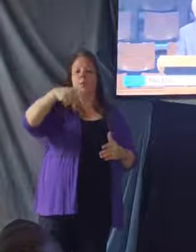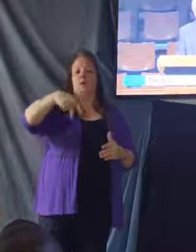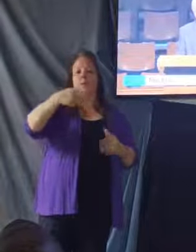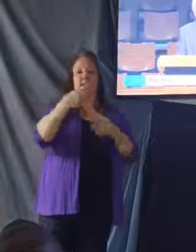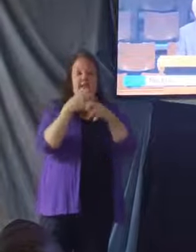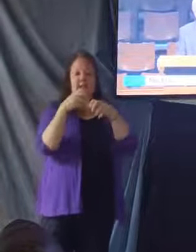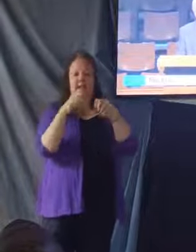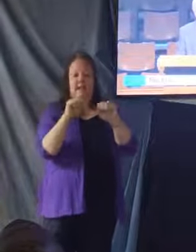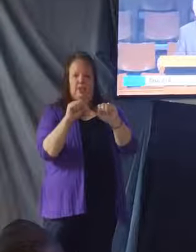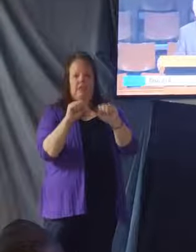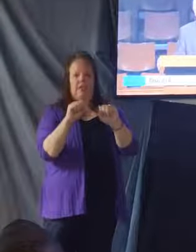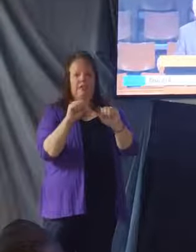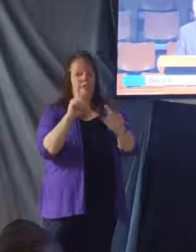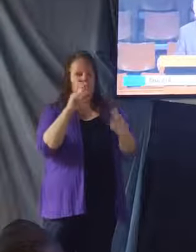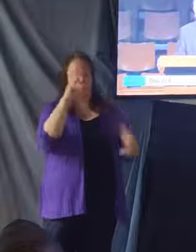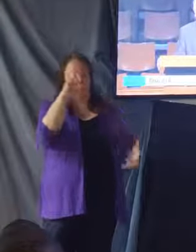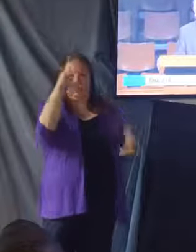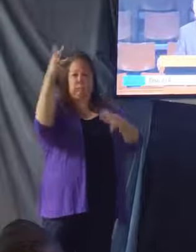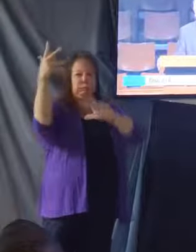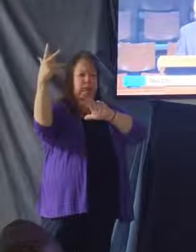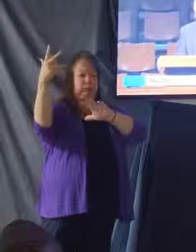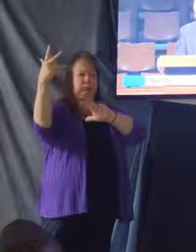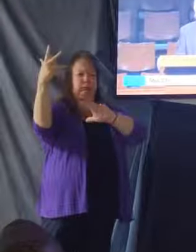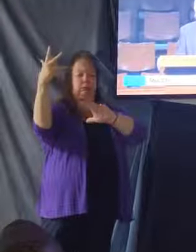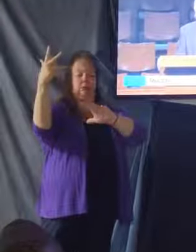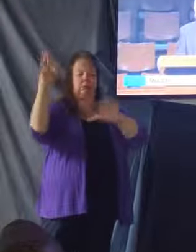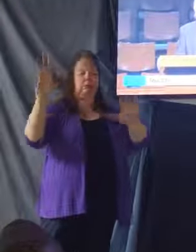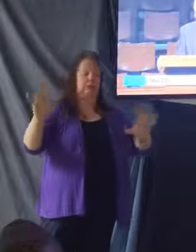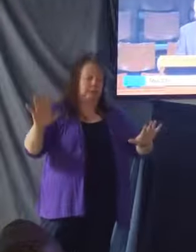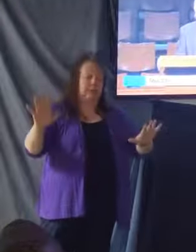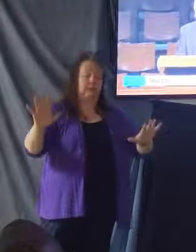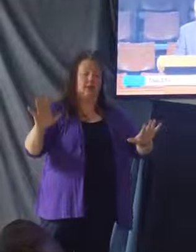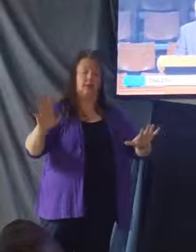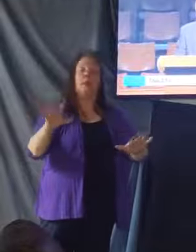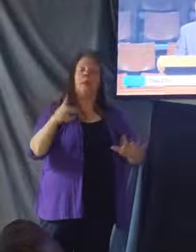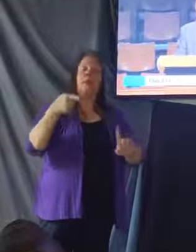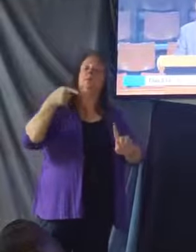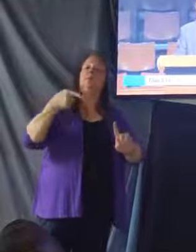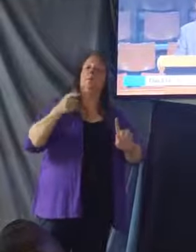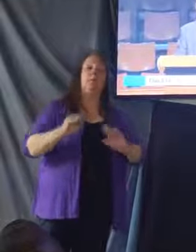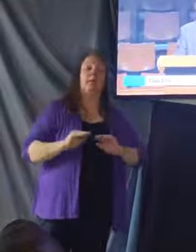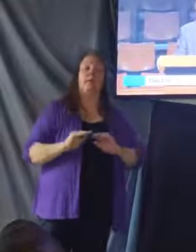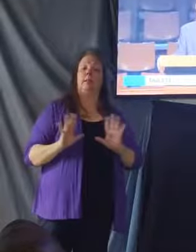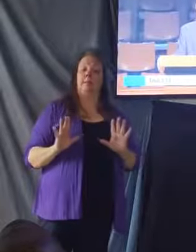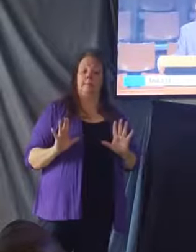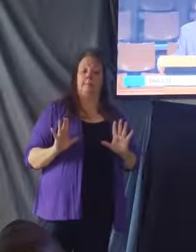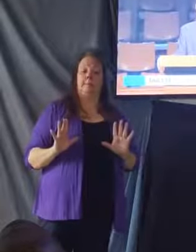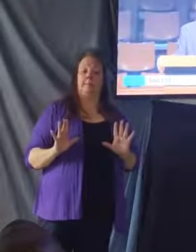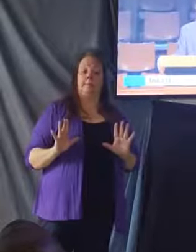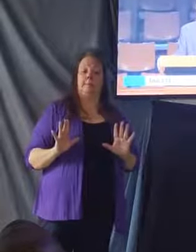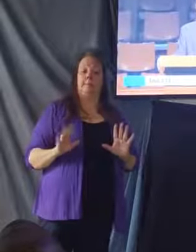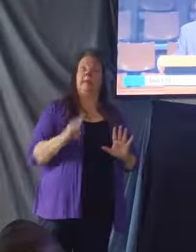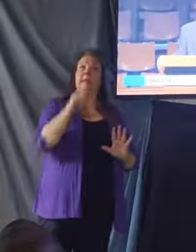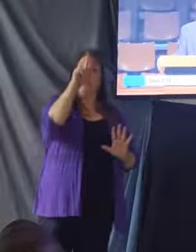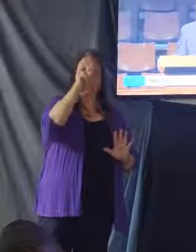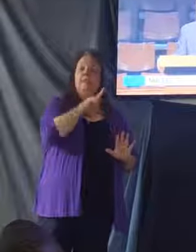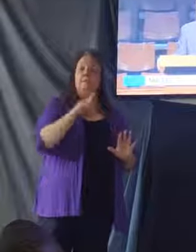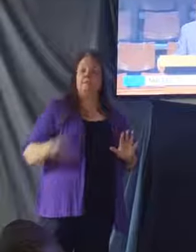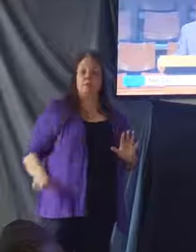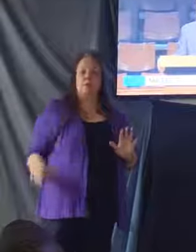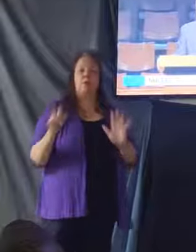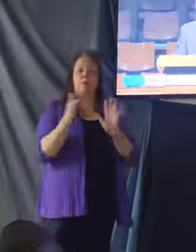salvation. And there was confusion generated all around. But the fact of the matter is, he is the Lord